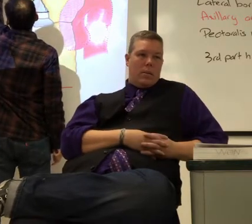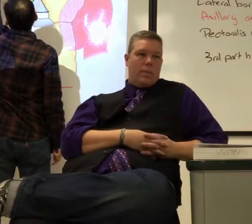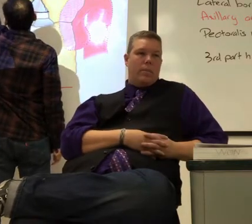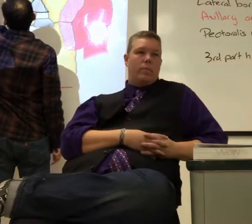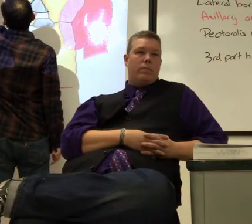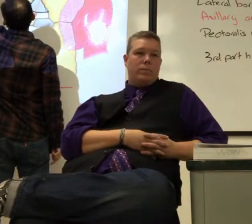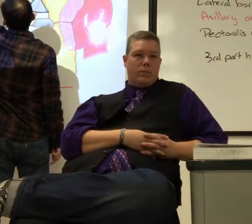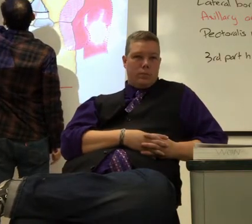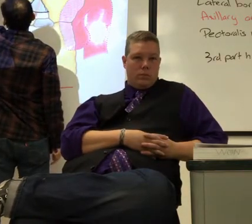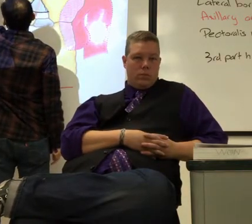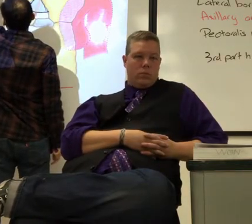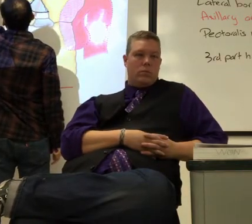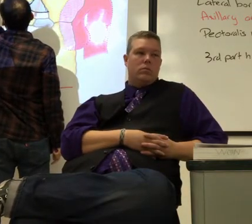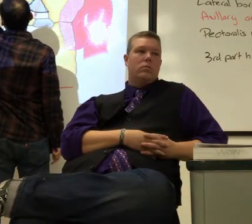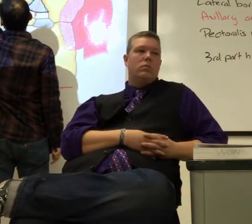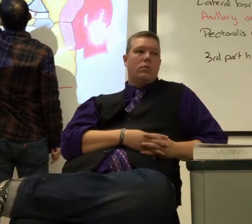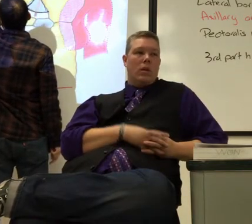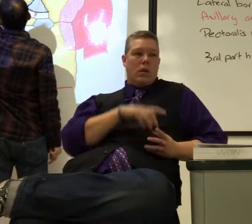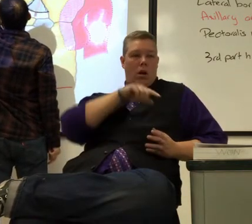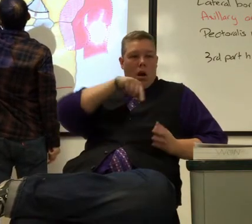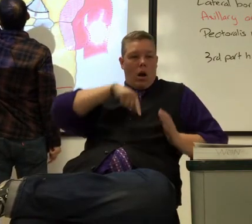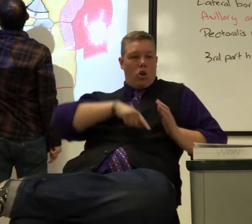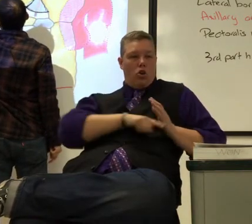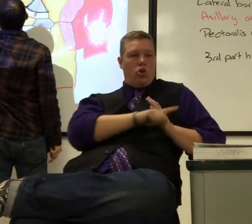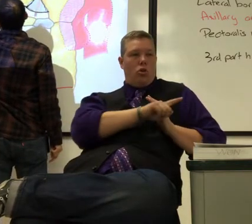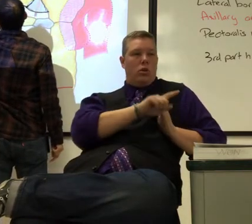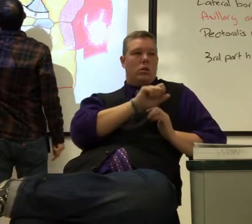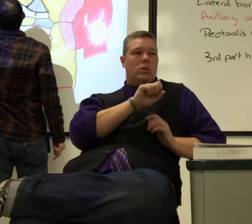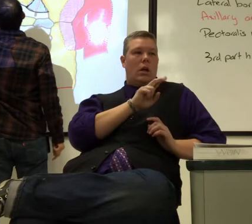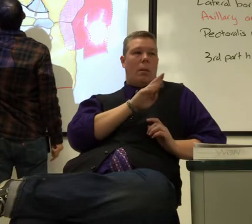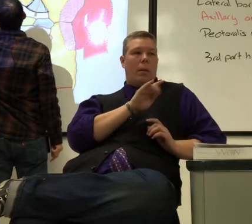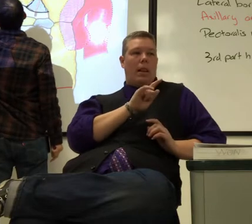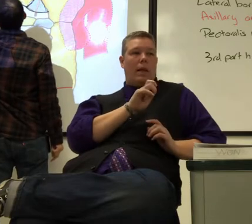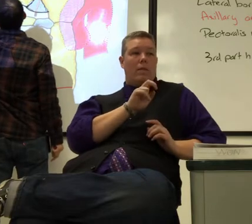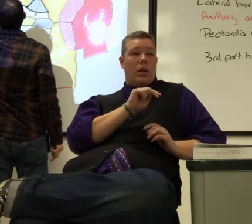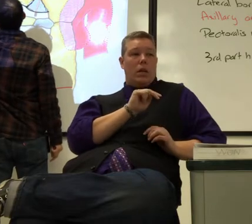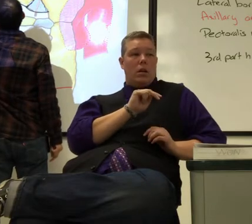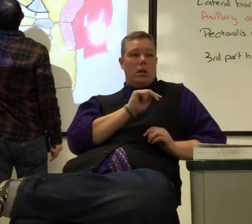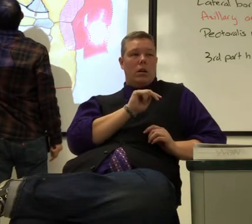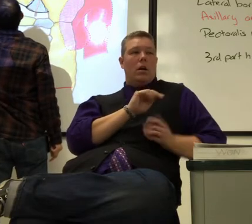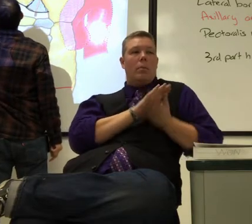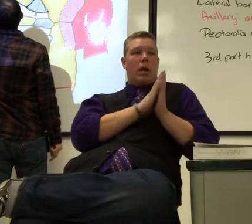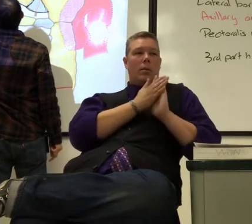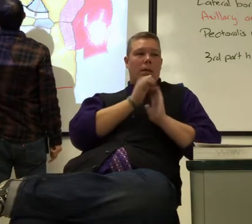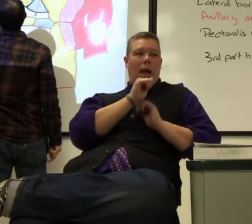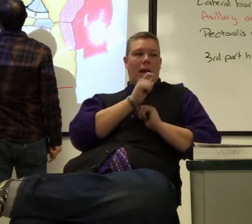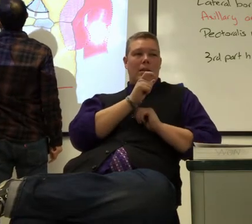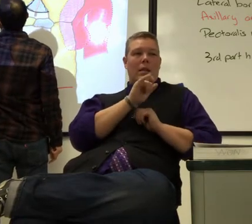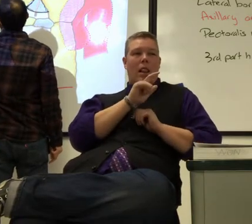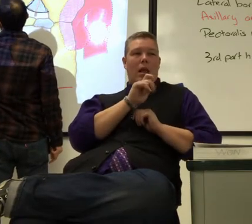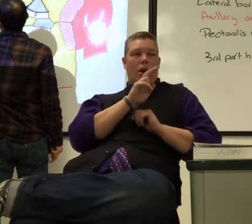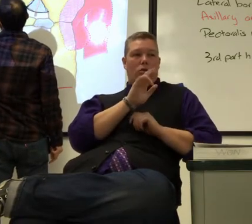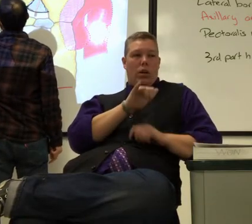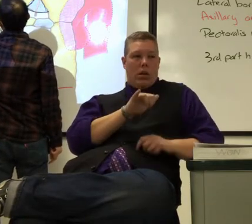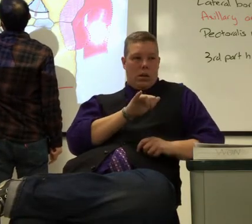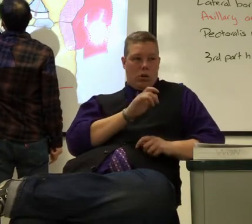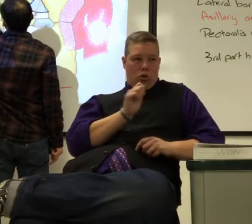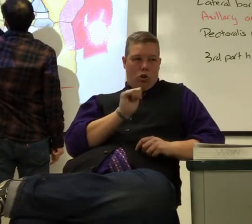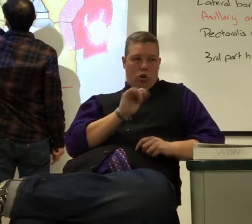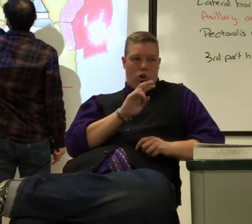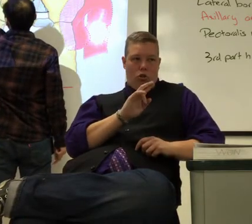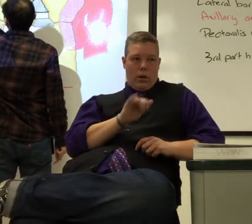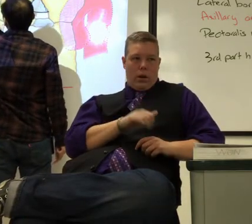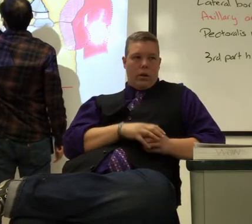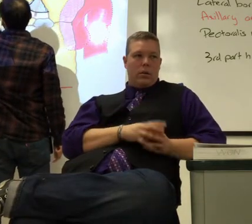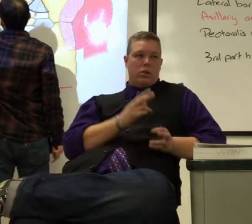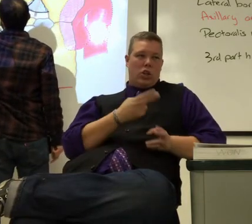going to go under the subclavian there. So here's our first part of the axillary artery. I'll just draw that.